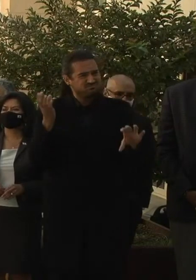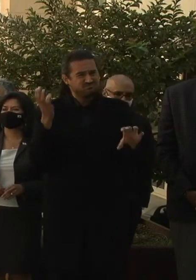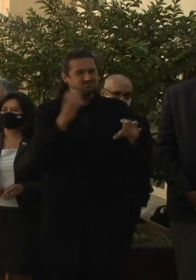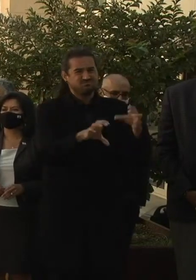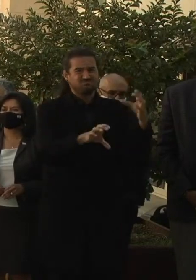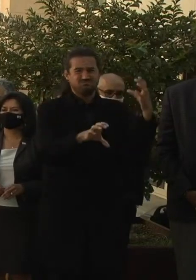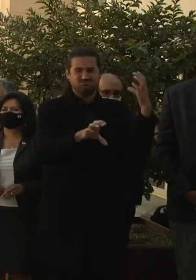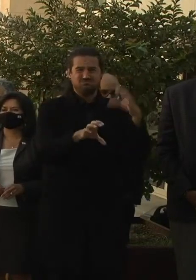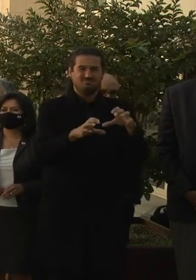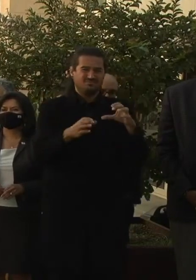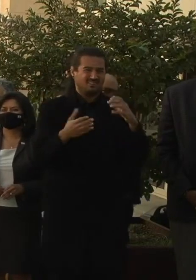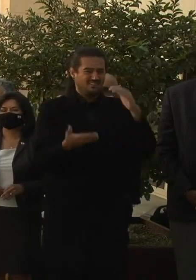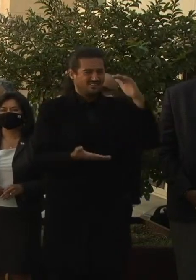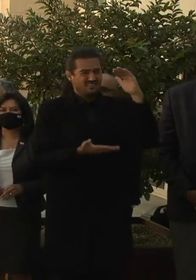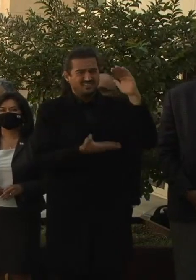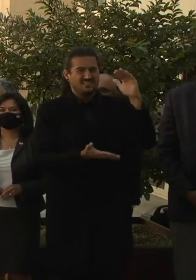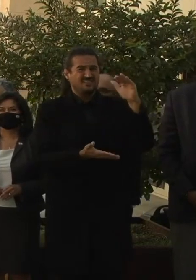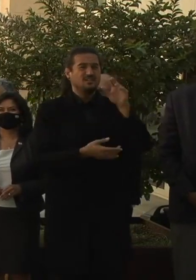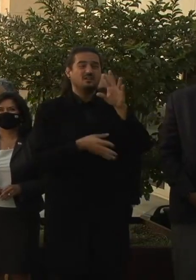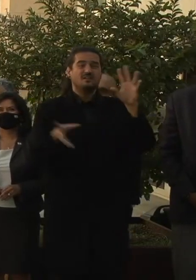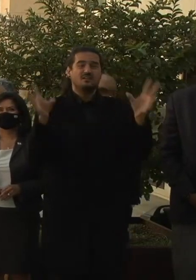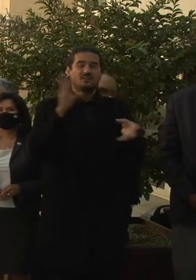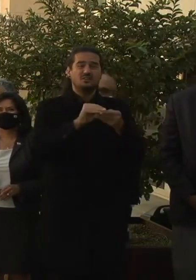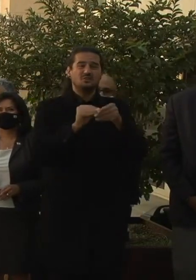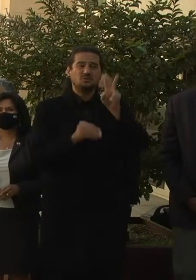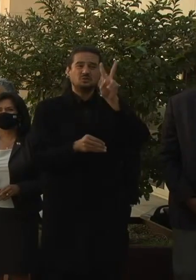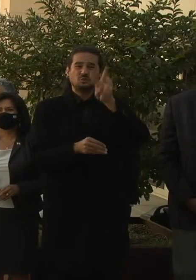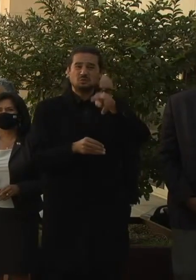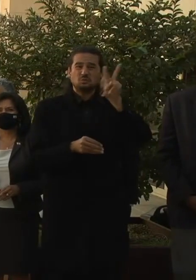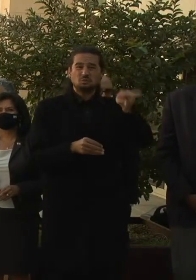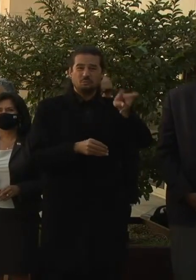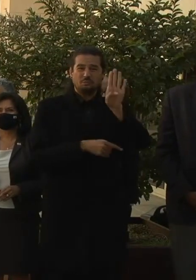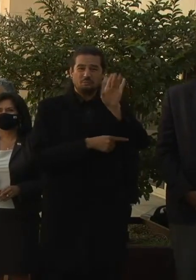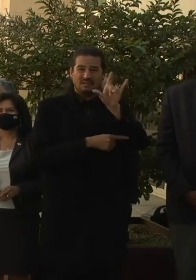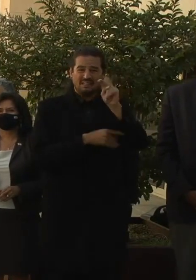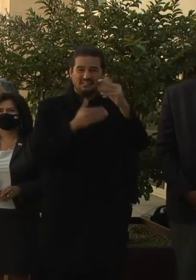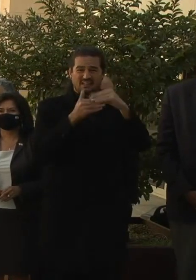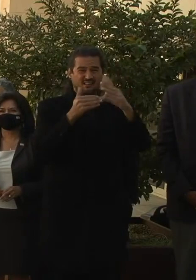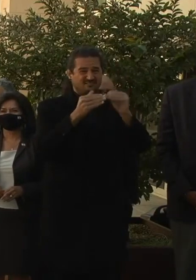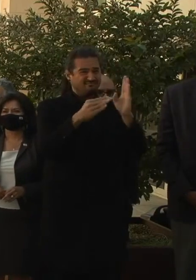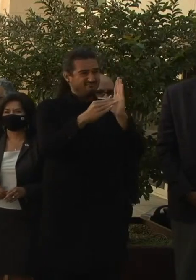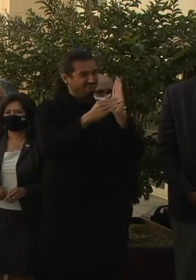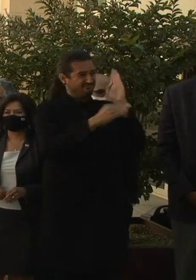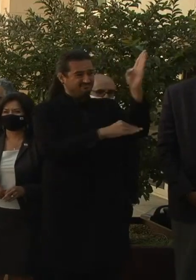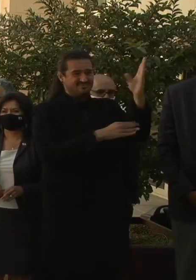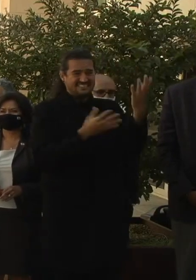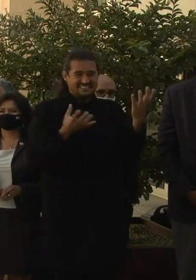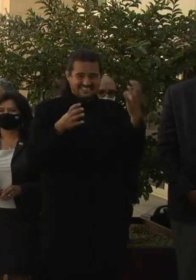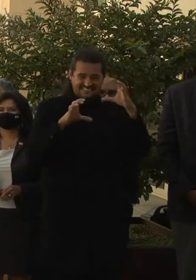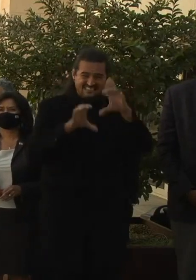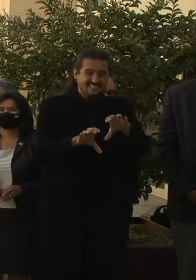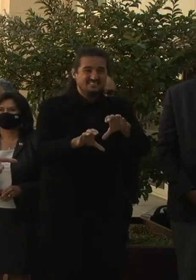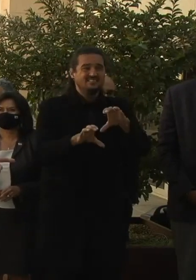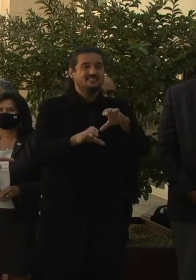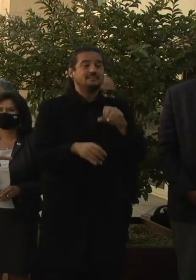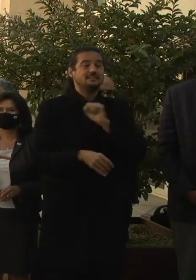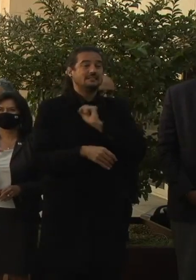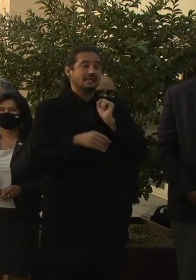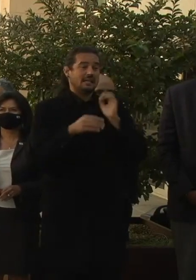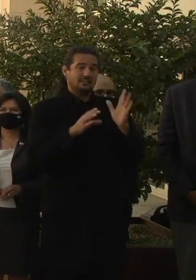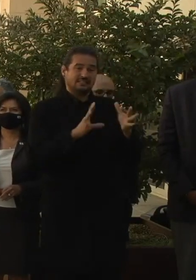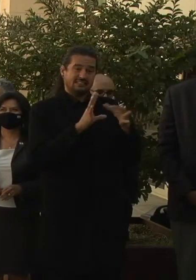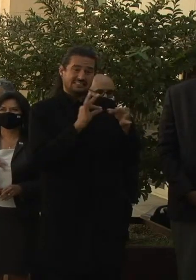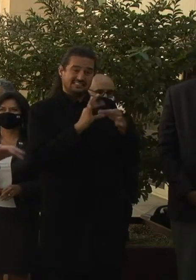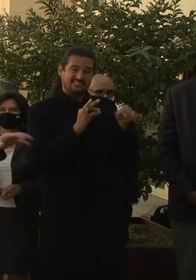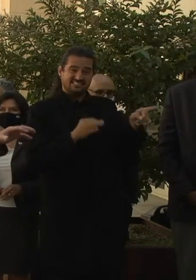California. $22+ billion. In fact, the senator mentioned the $2 billion of student housing. I appreciate